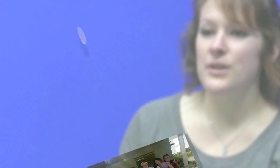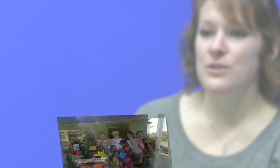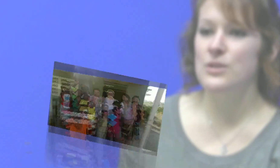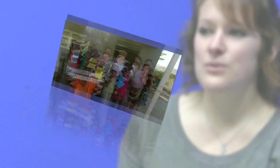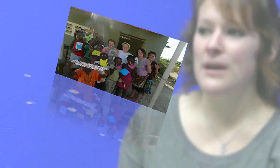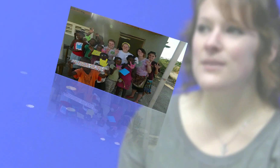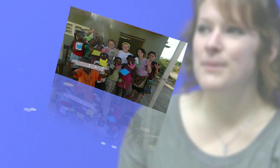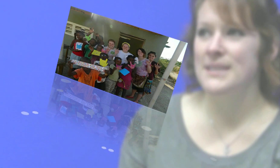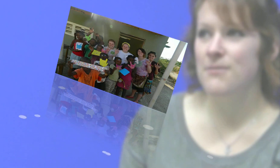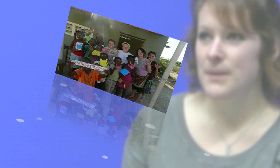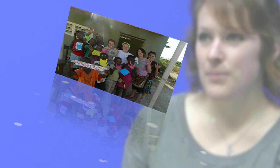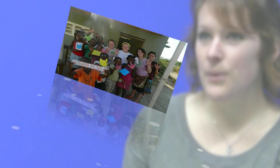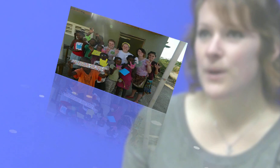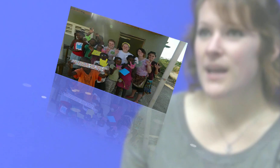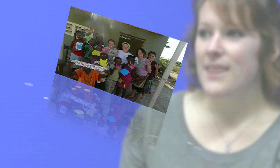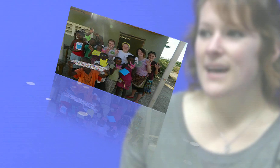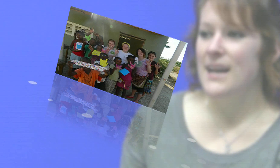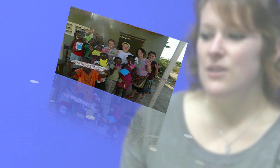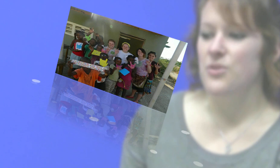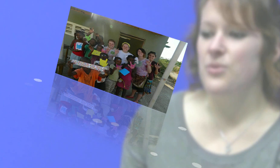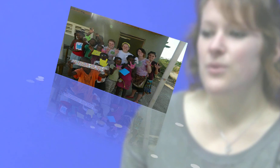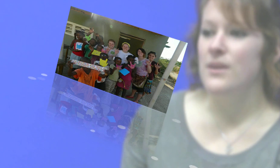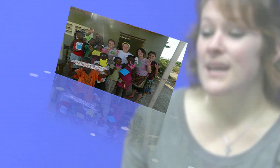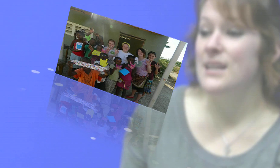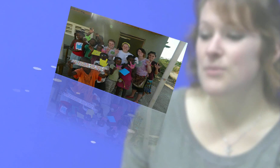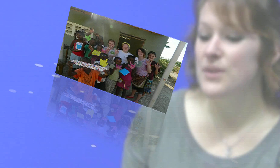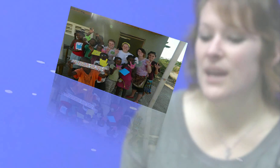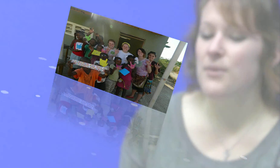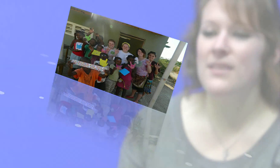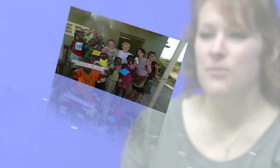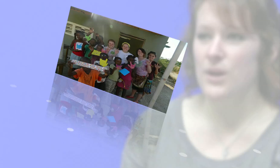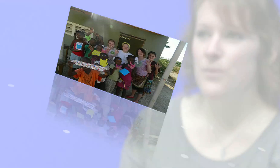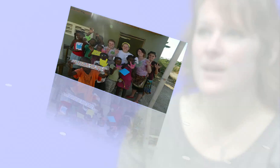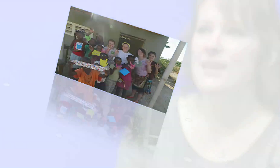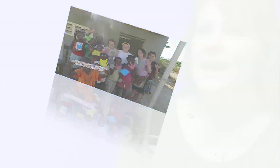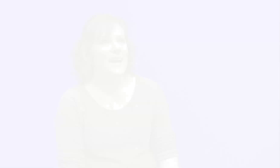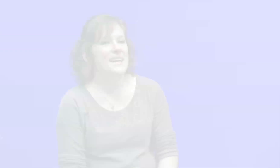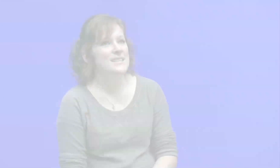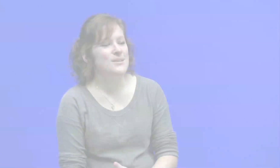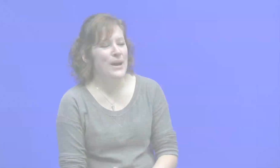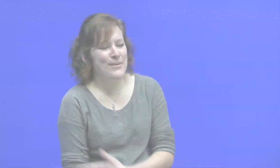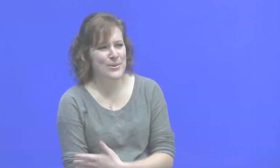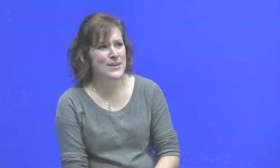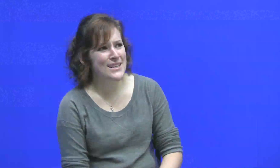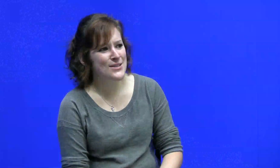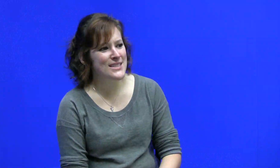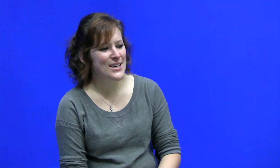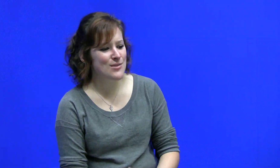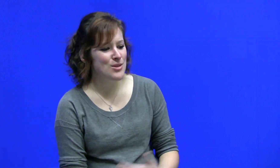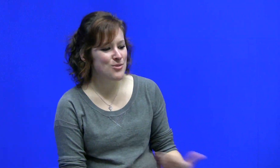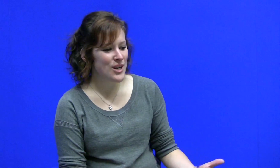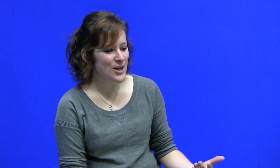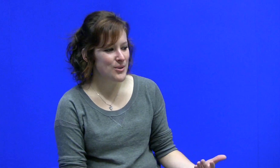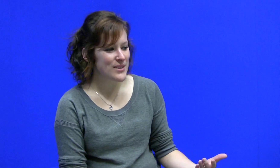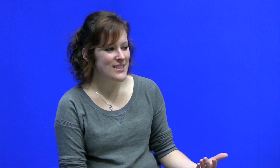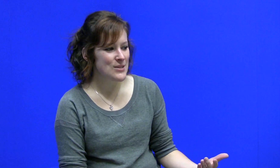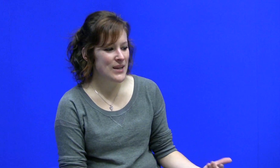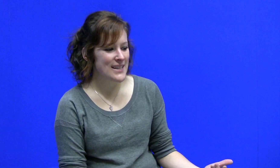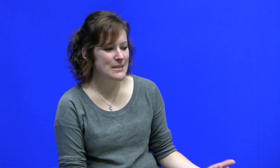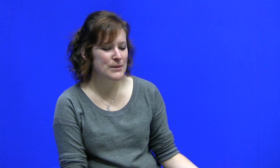you're just surrounded by deaf people that you can communicate with and work with. And it's really interesting because when you go, you can't speak